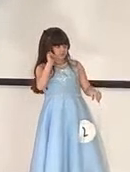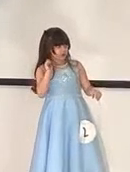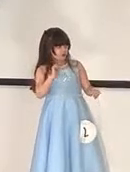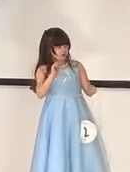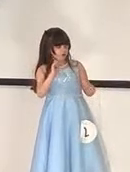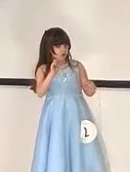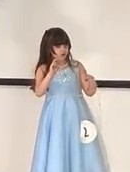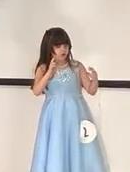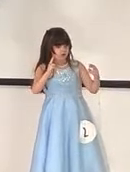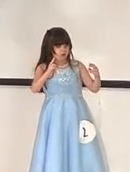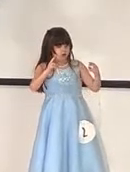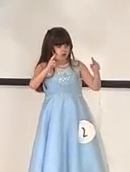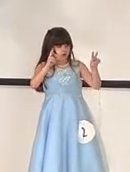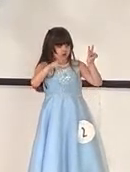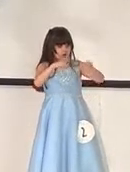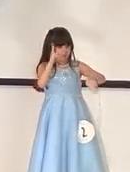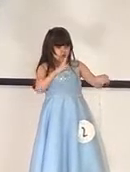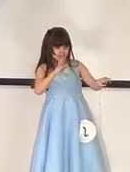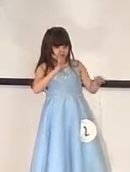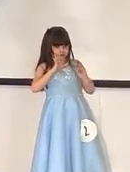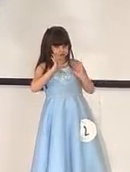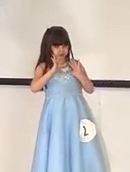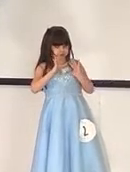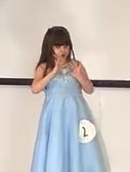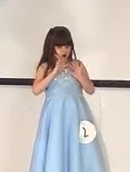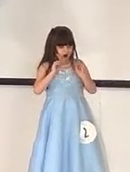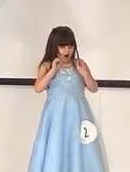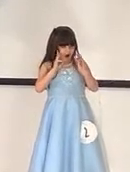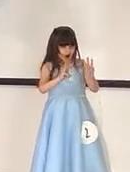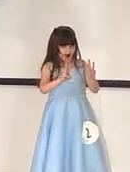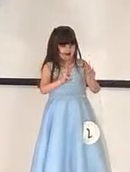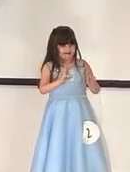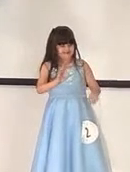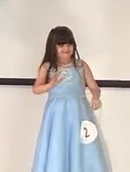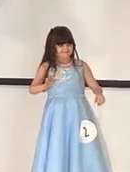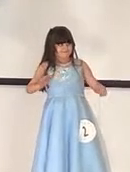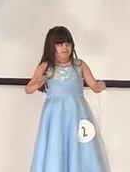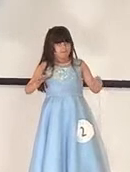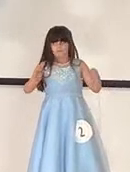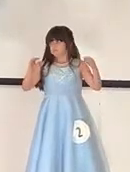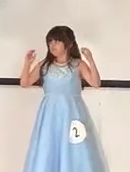sitting there looking in my office there, looking around. Oh, it's very cool.